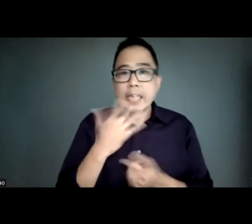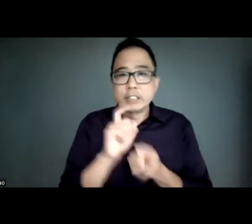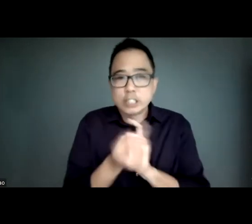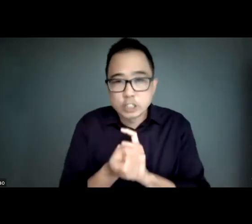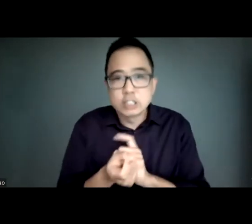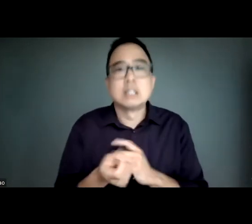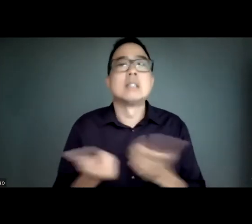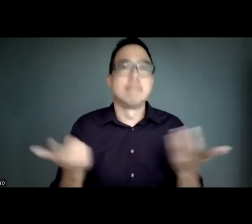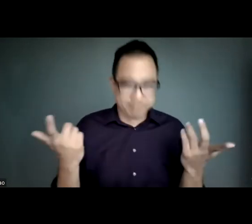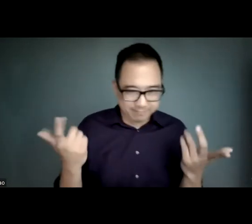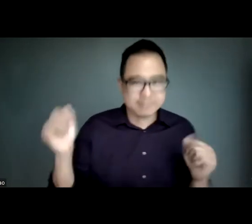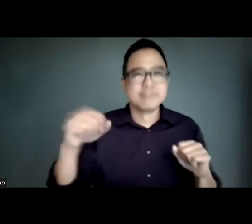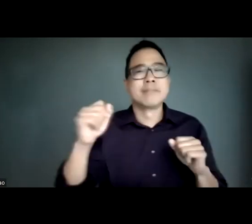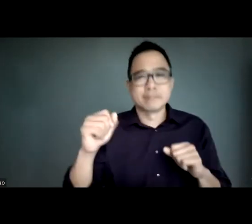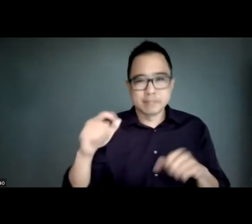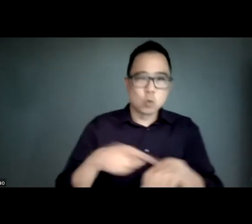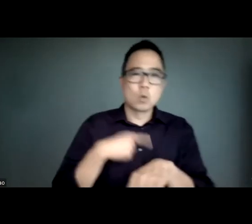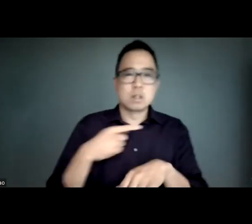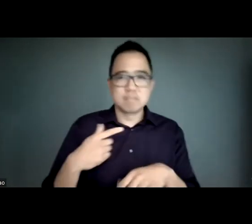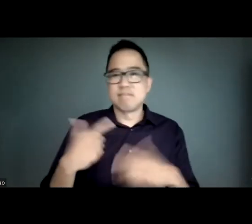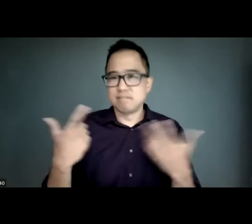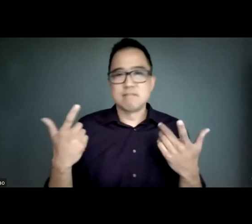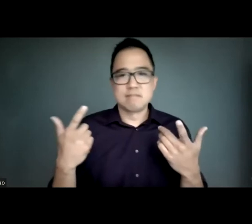Symptoms that never fully dissipate or go away.